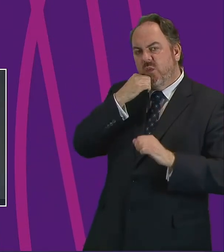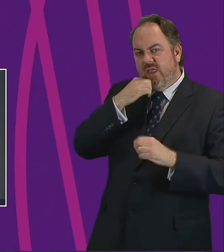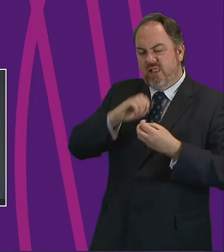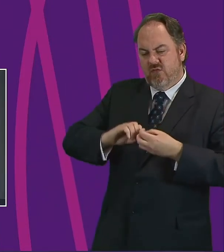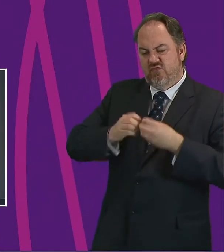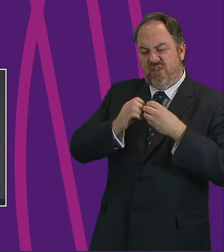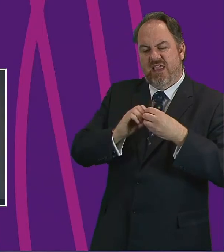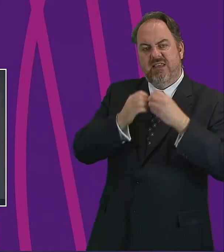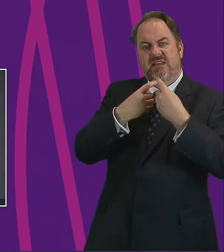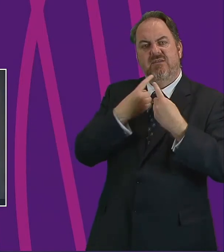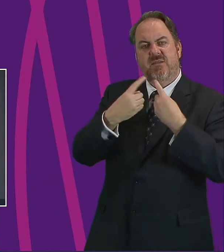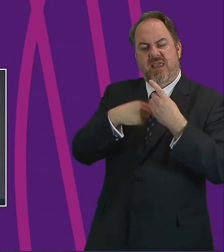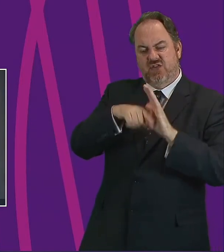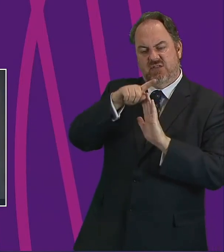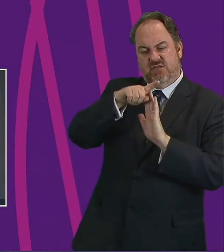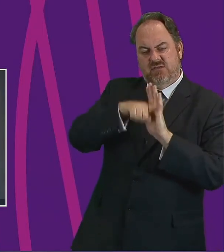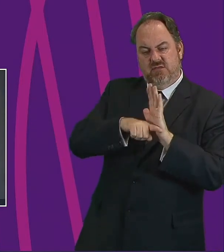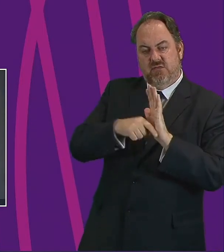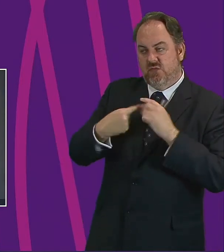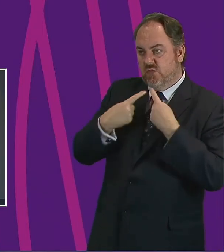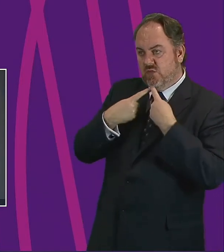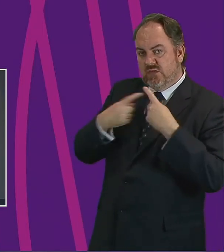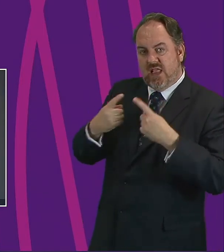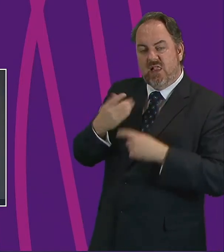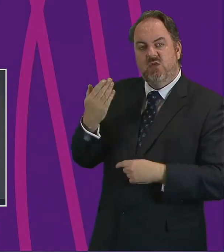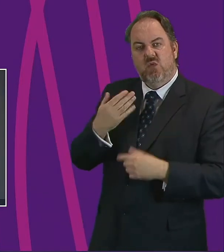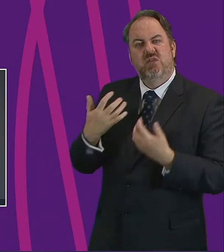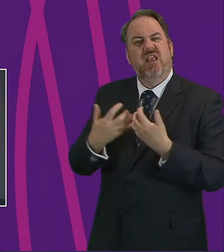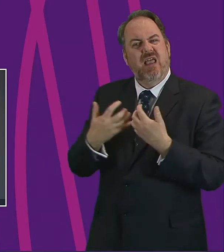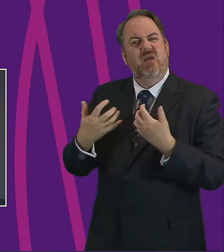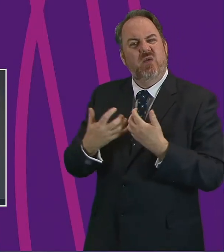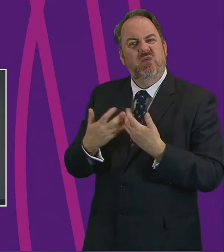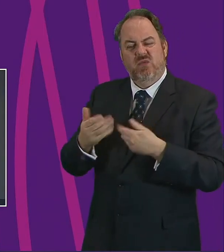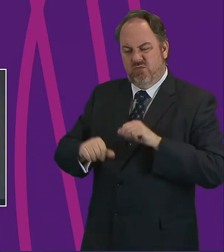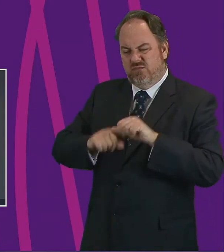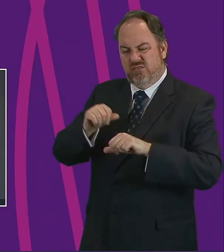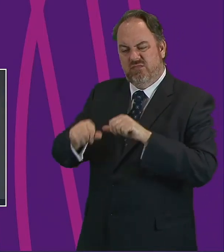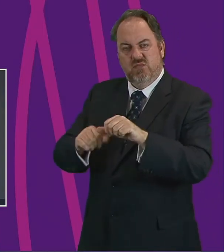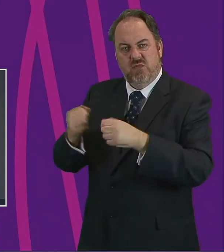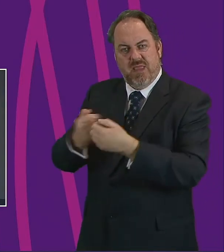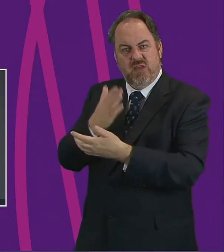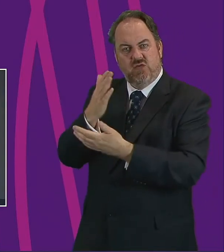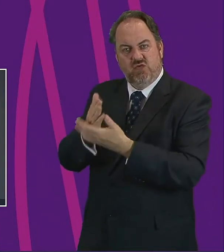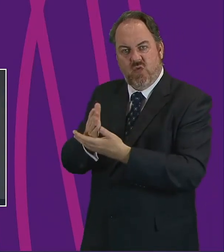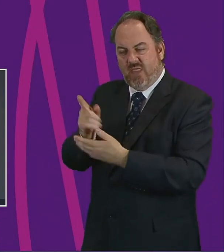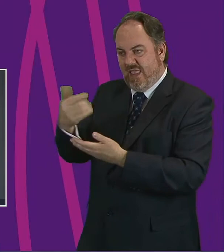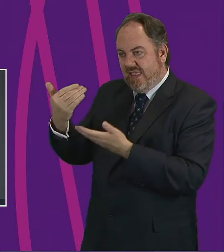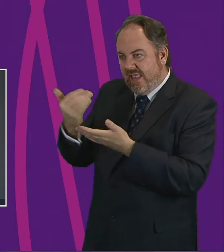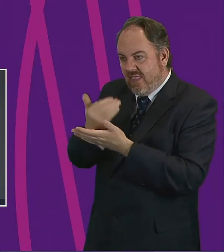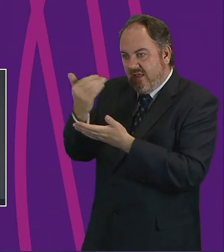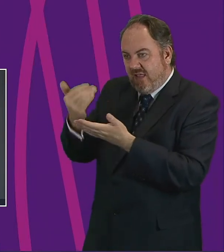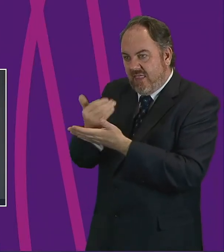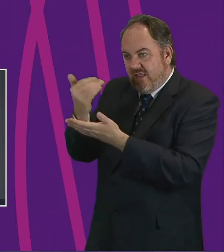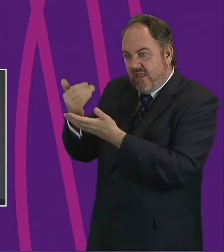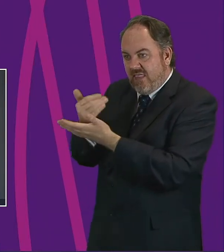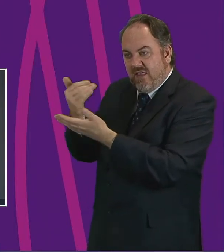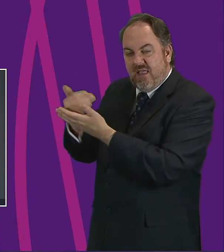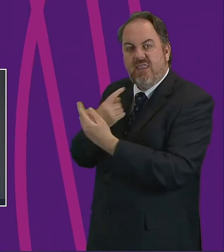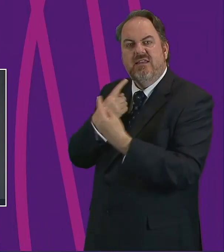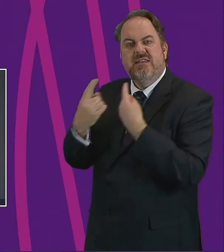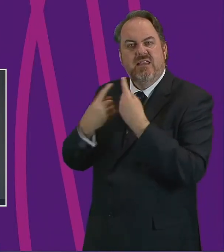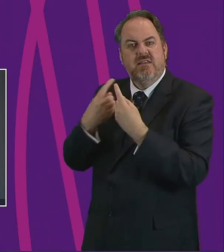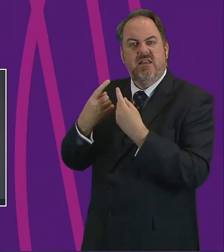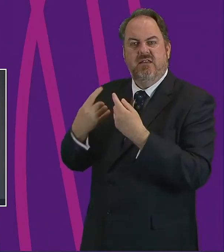way in which we capture evidence of the performance of young people to make sure that can be as influential on